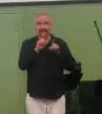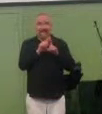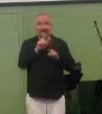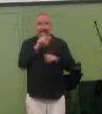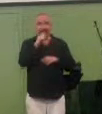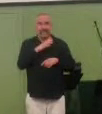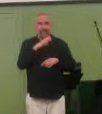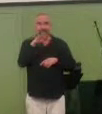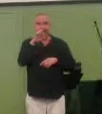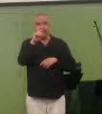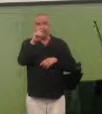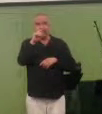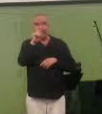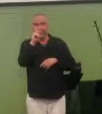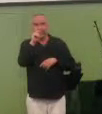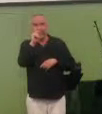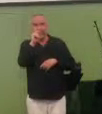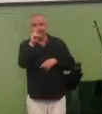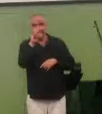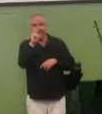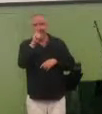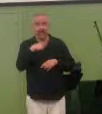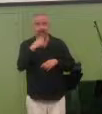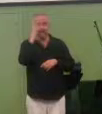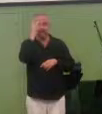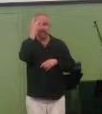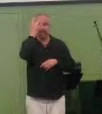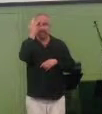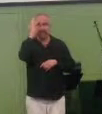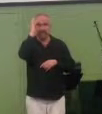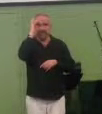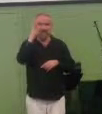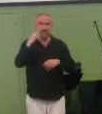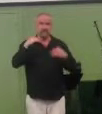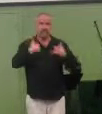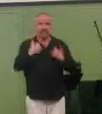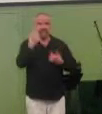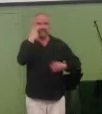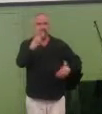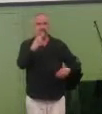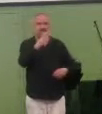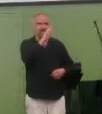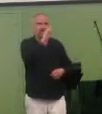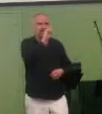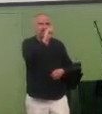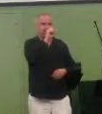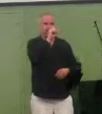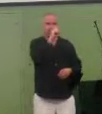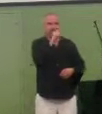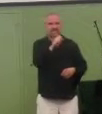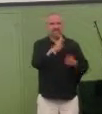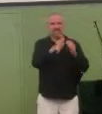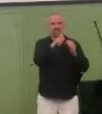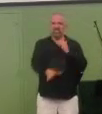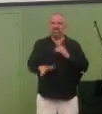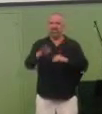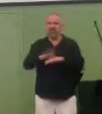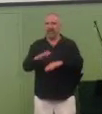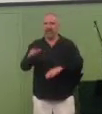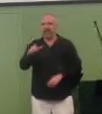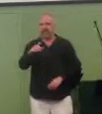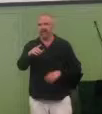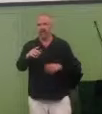I'm sick and tired of seeing transvestites and transsexuals being shit on by feminists.